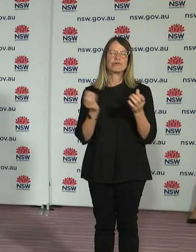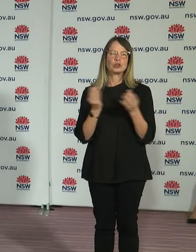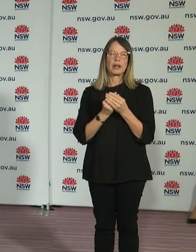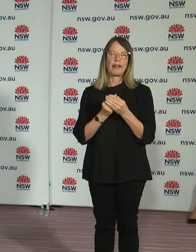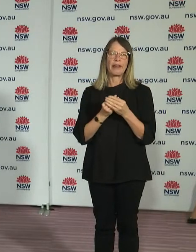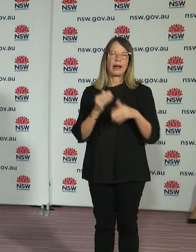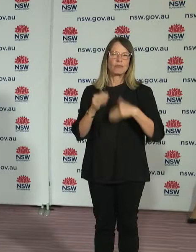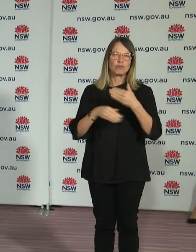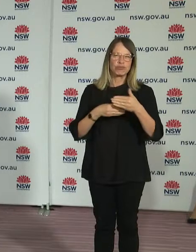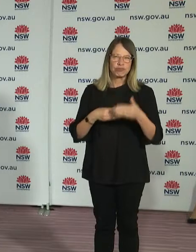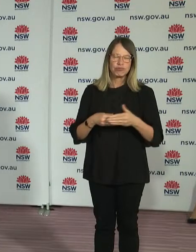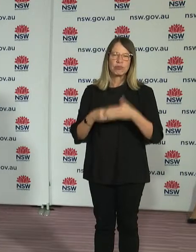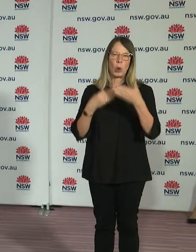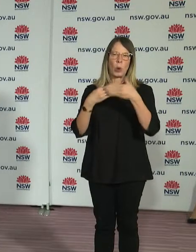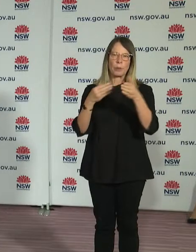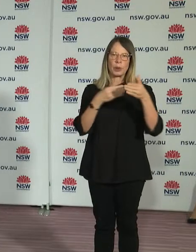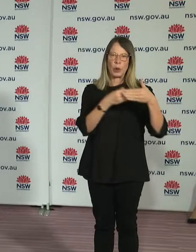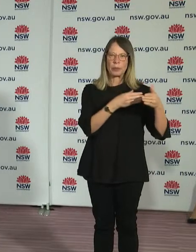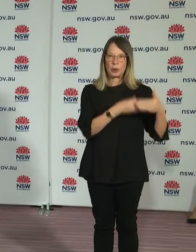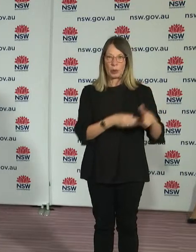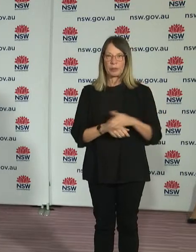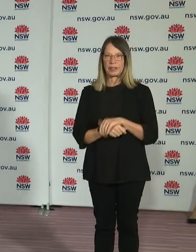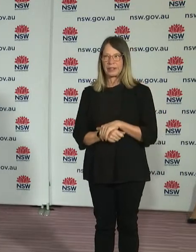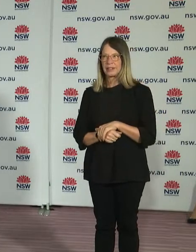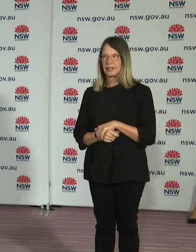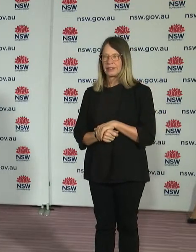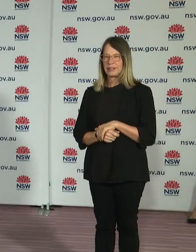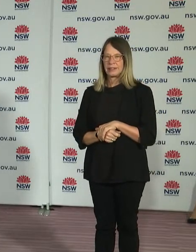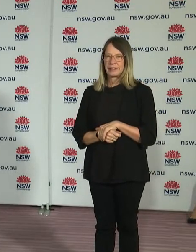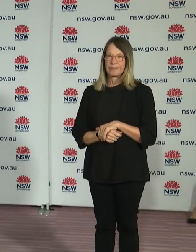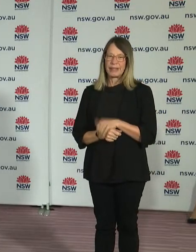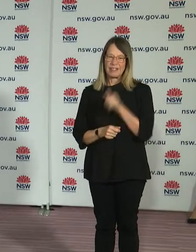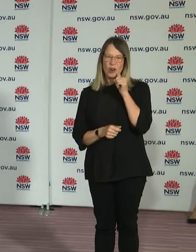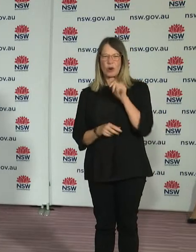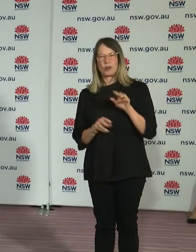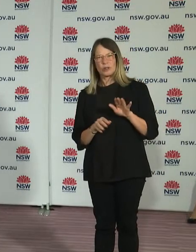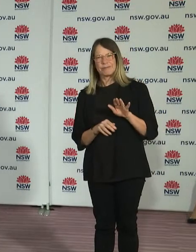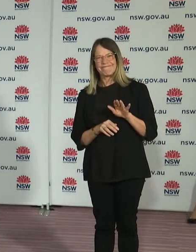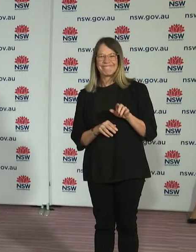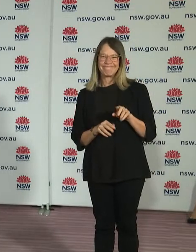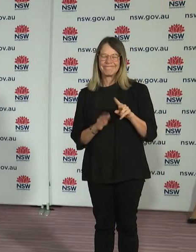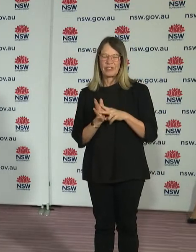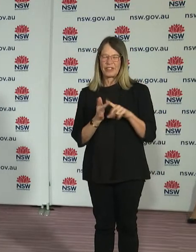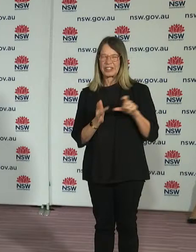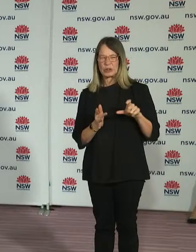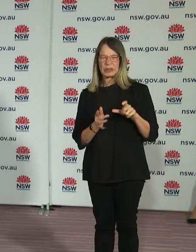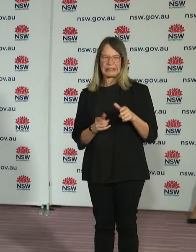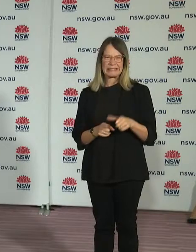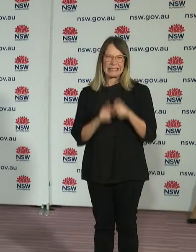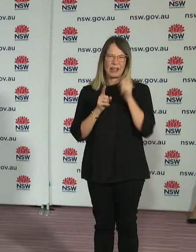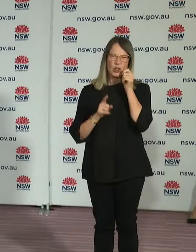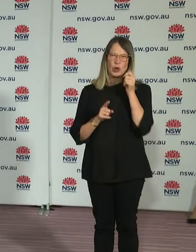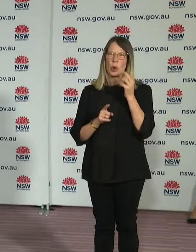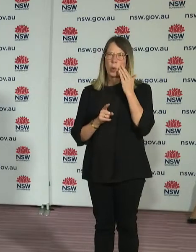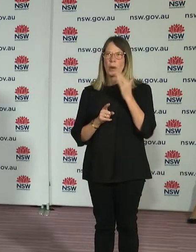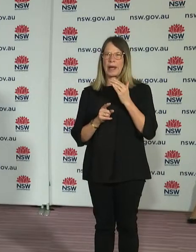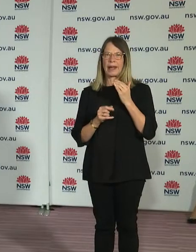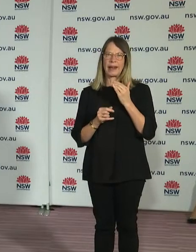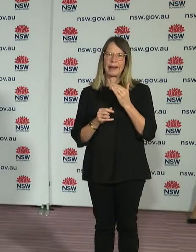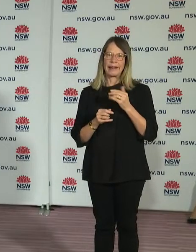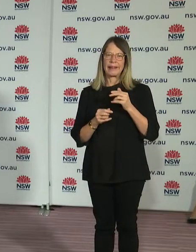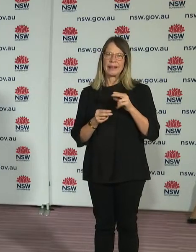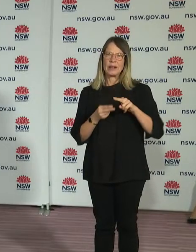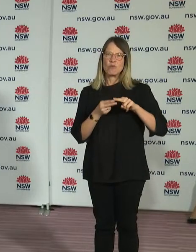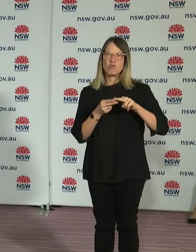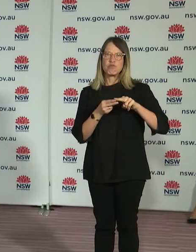our thoughts are with Victorians. We've been through that difficult phase of still working out when things are going to peak, and I wish them